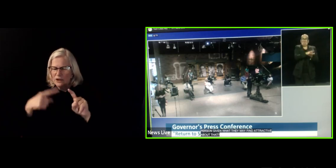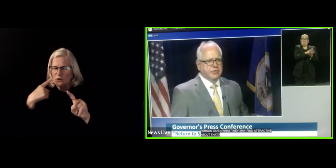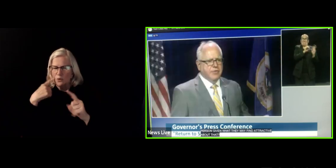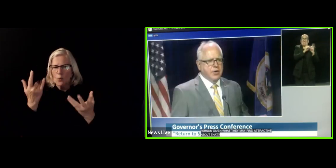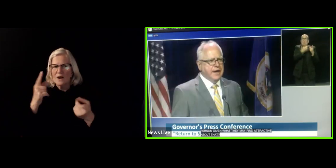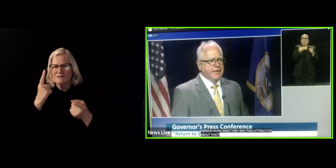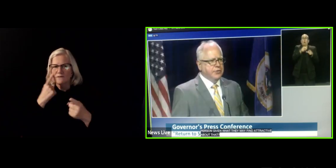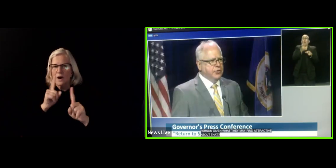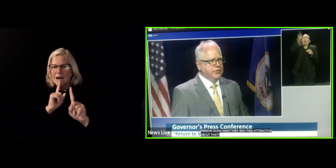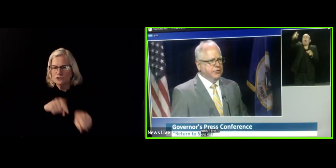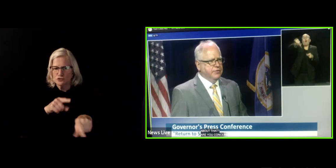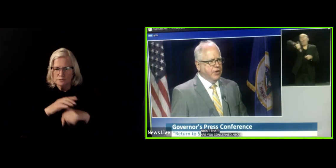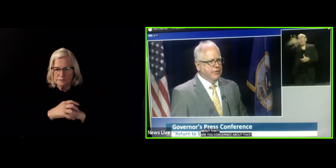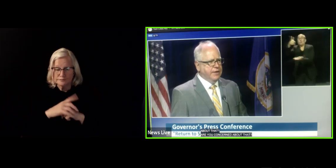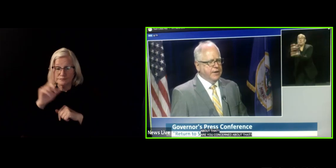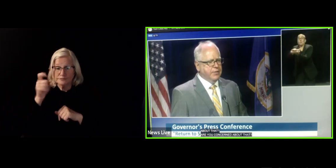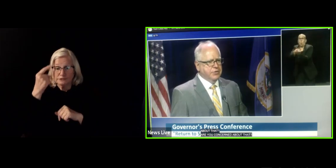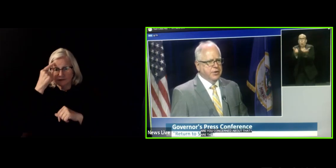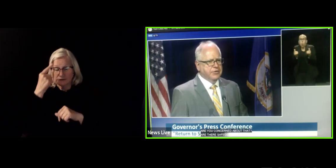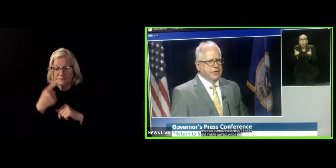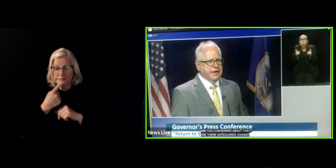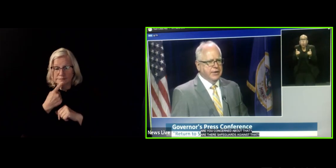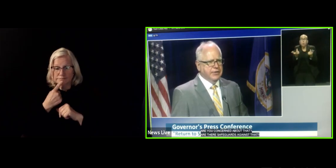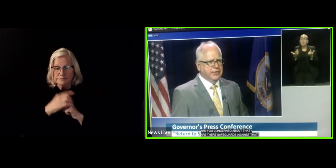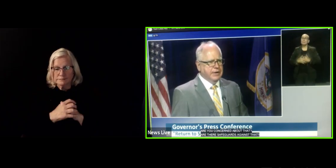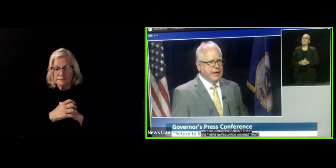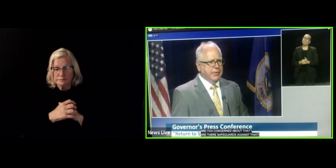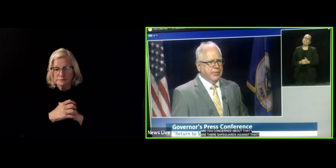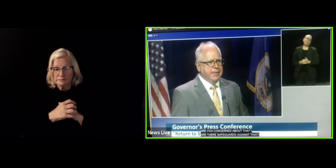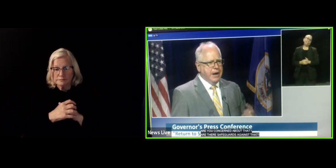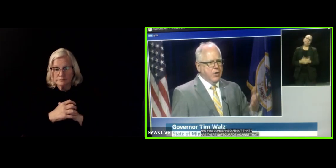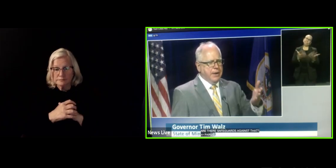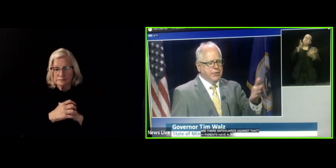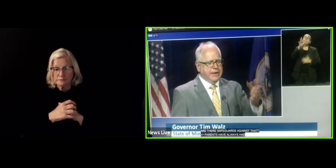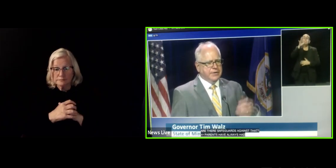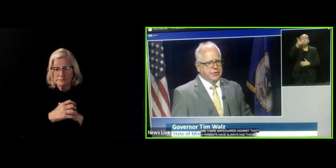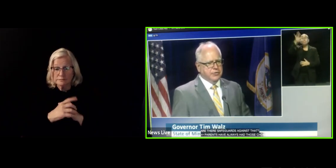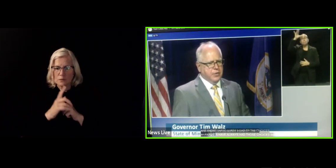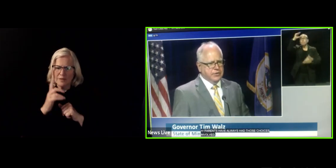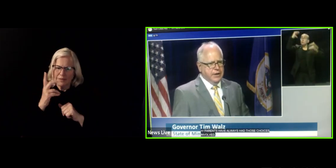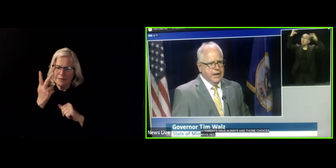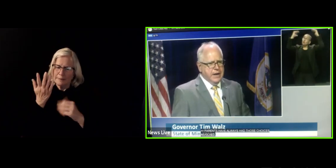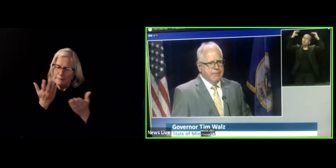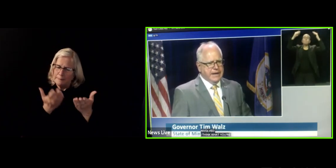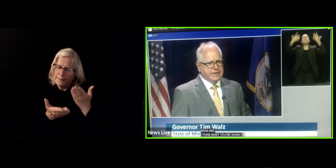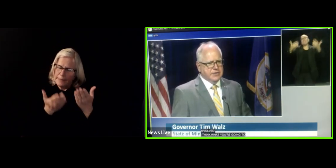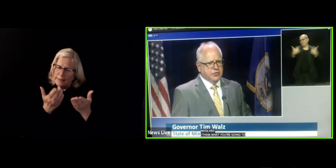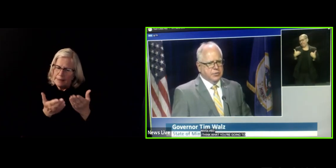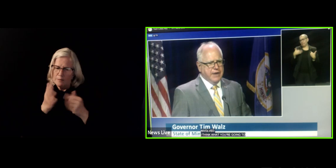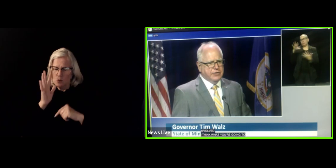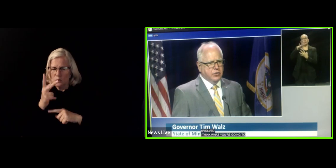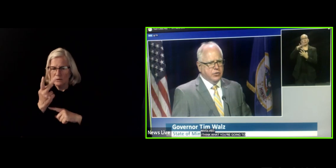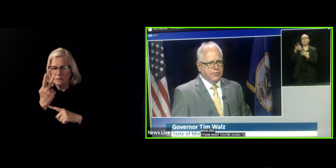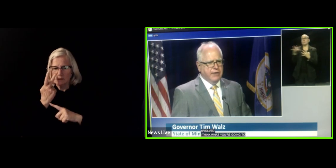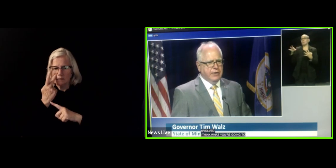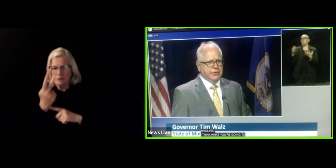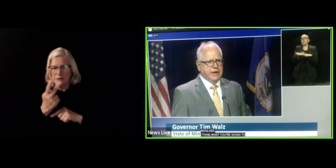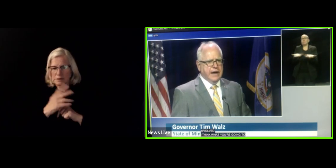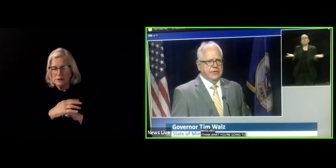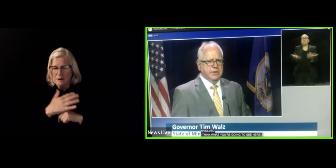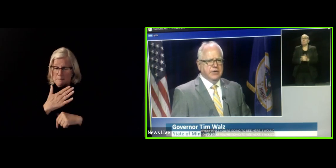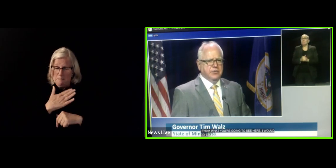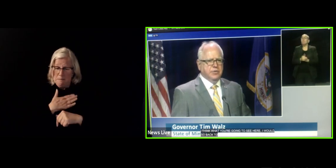parents have always had those choices involved. I think what you're going to see here is, and it would be my hope, I go back to Theo's question. My guess is those private schools will follow